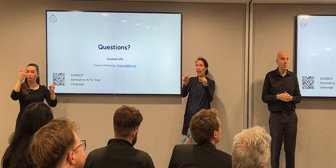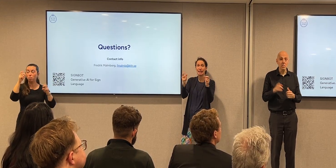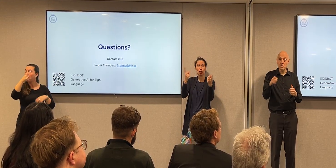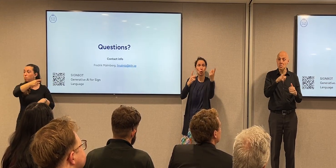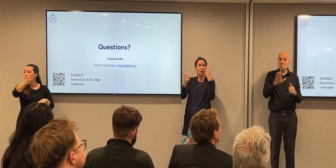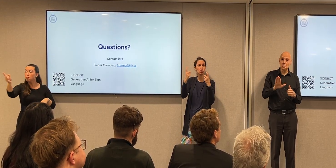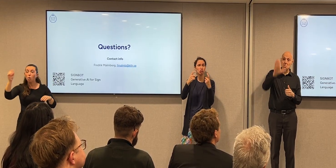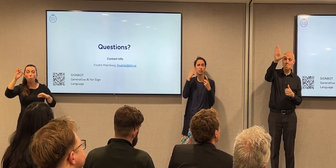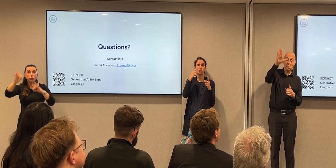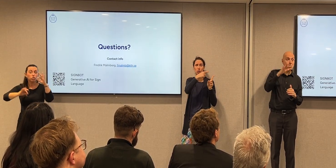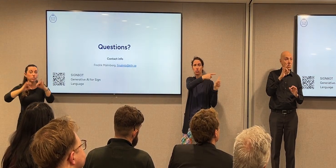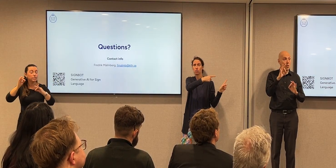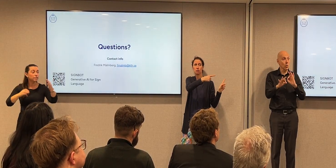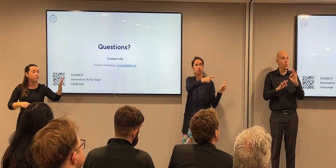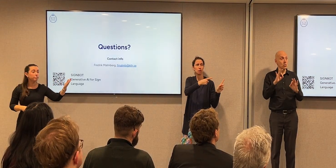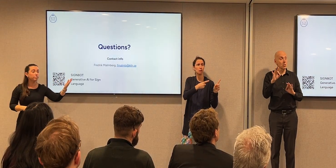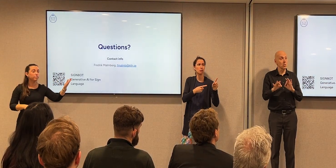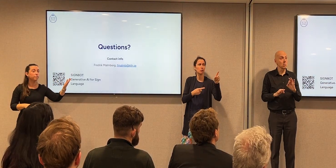any questions?